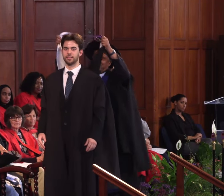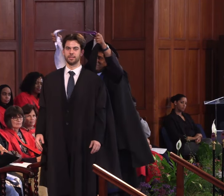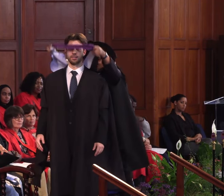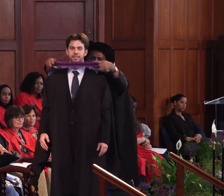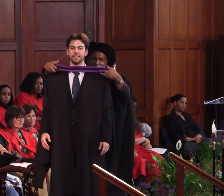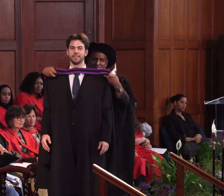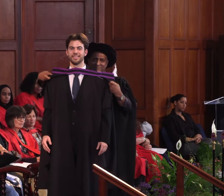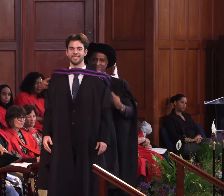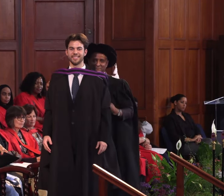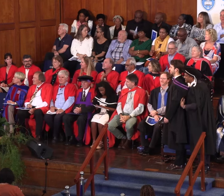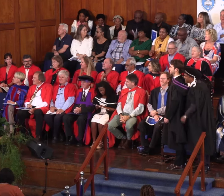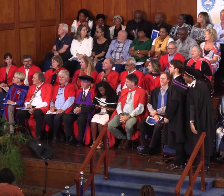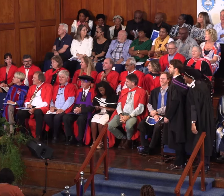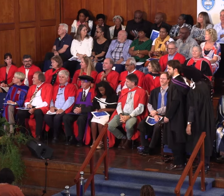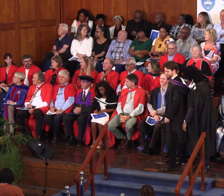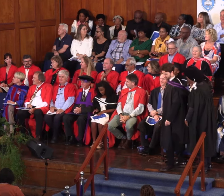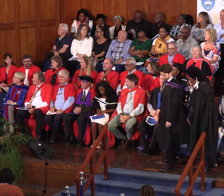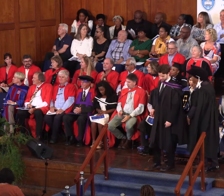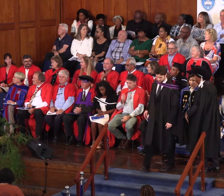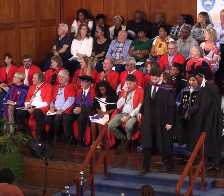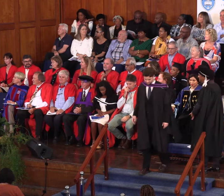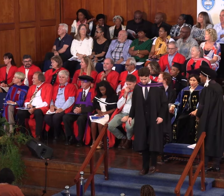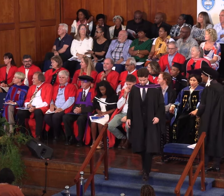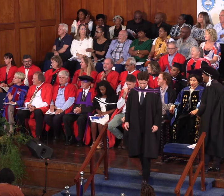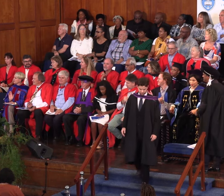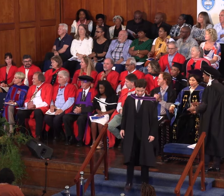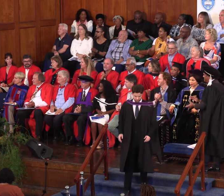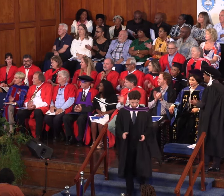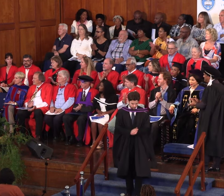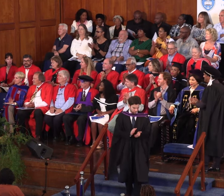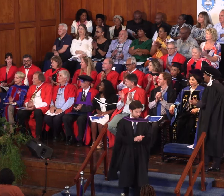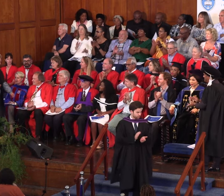For the degree of Bachelor of Science Honours in the First Class, Ben Louis van Haestien.